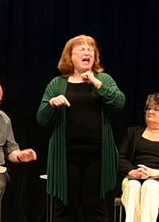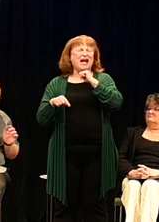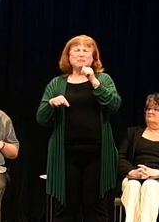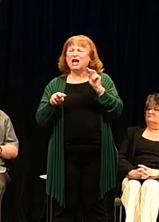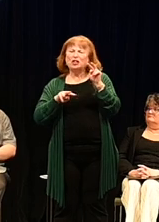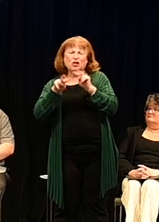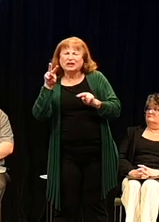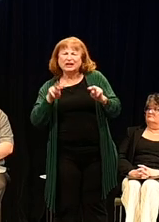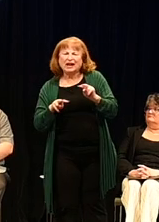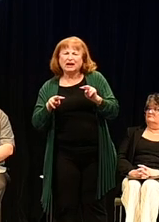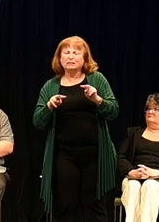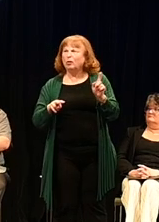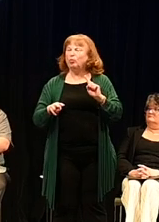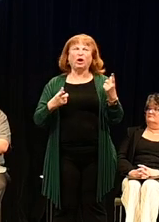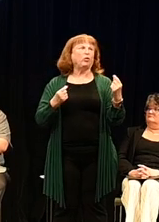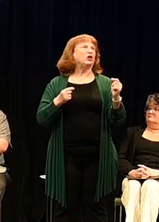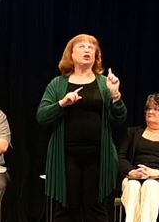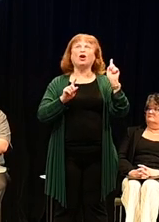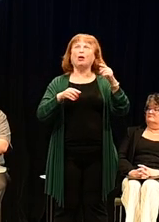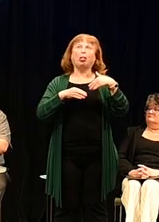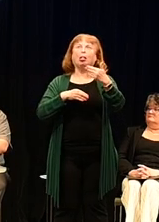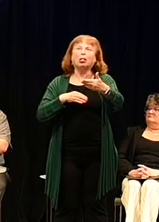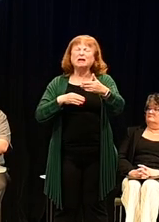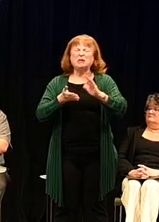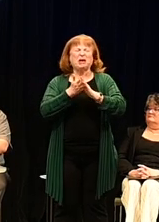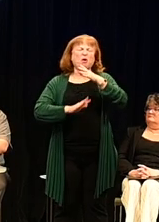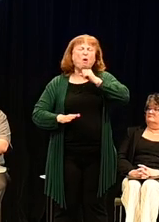looking at, where are we going to go now